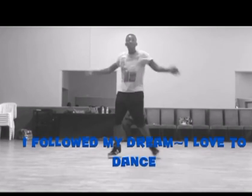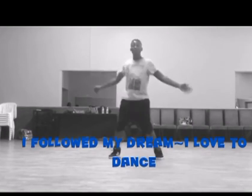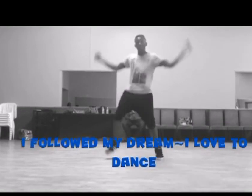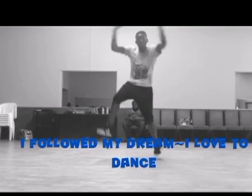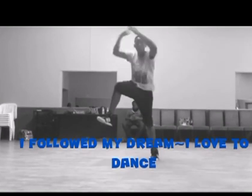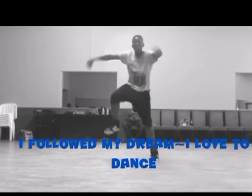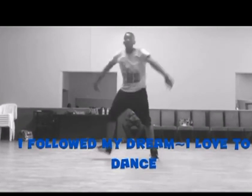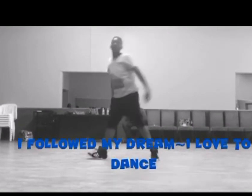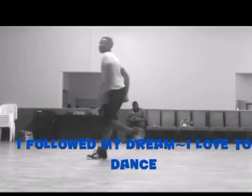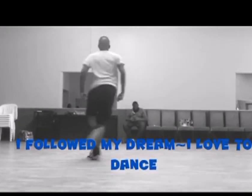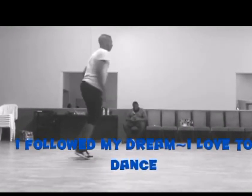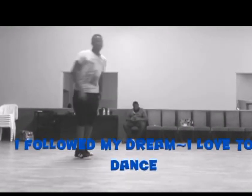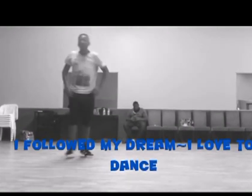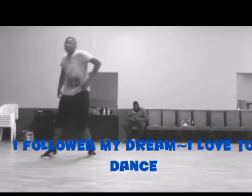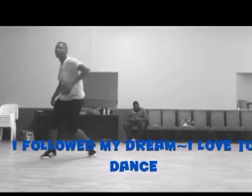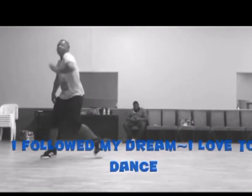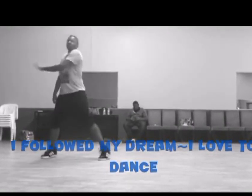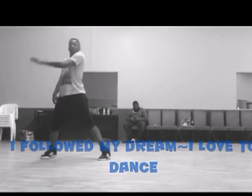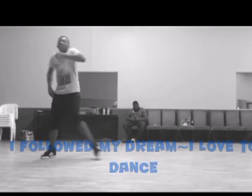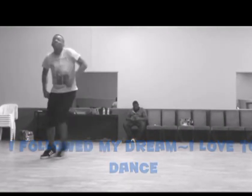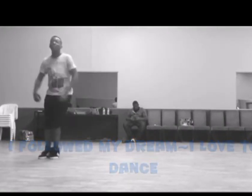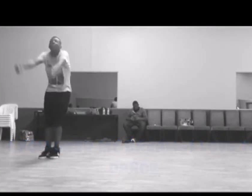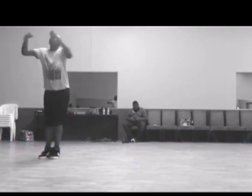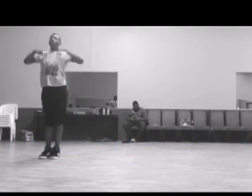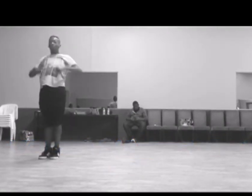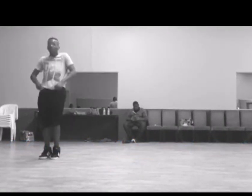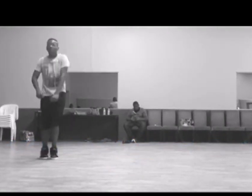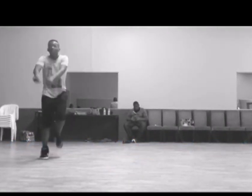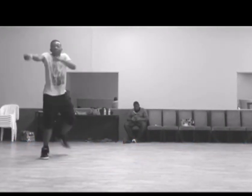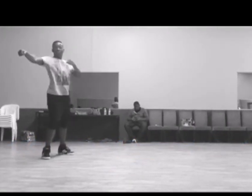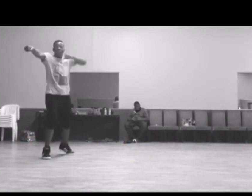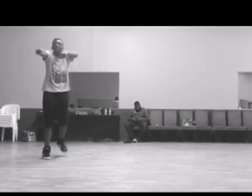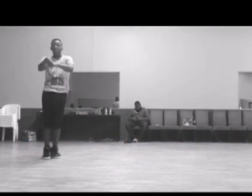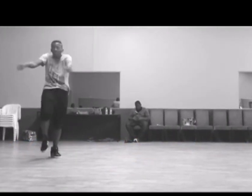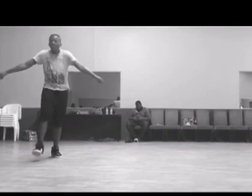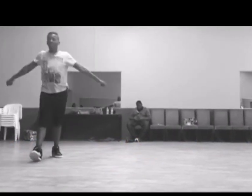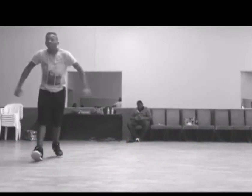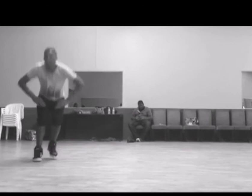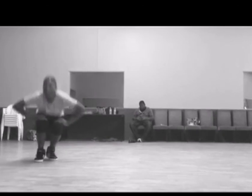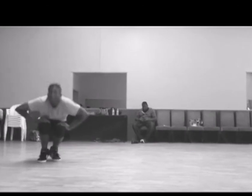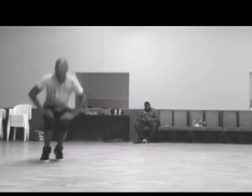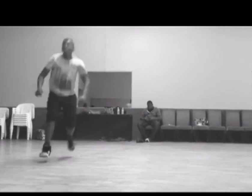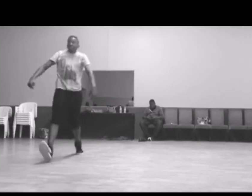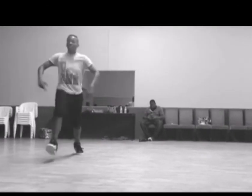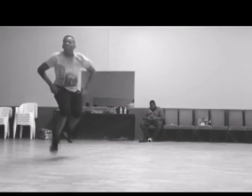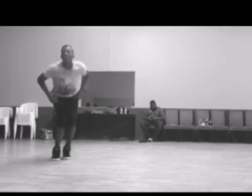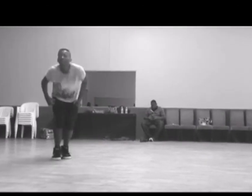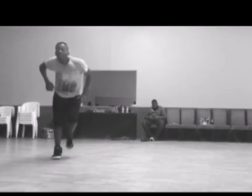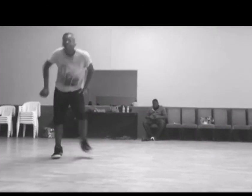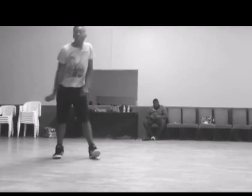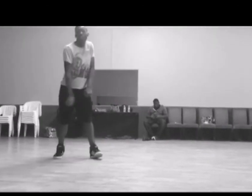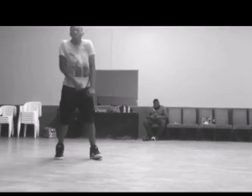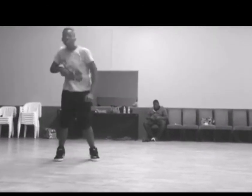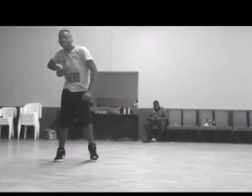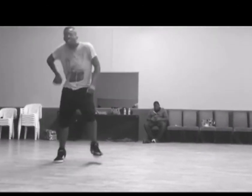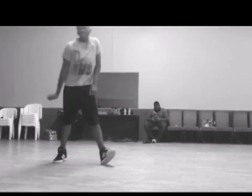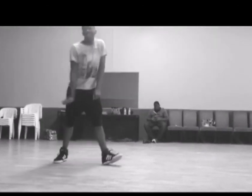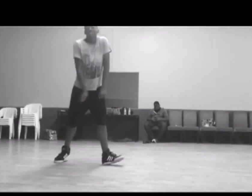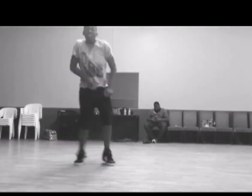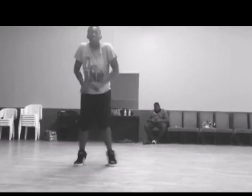I want to be the greatest in the world, not for the money and the fame of the girls, not for the donkeys, the guesties, and the vacations in the West Indies, but simply because